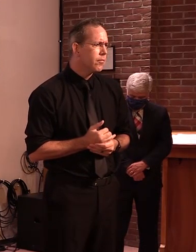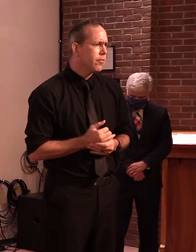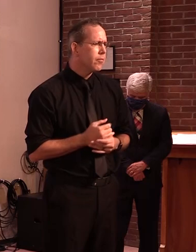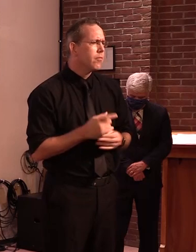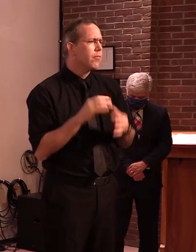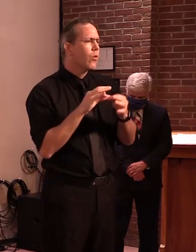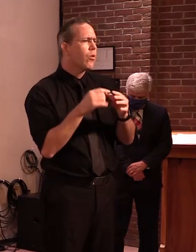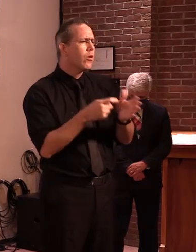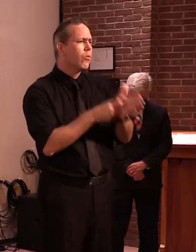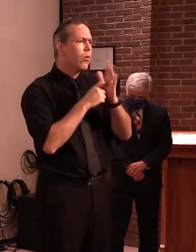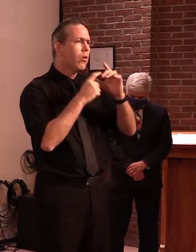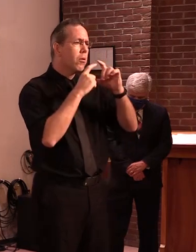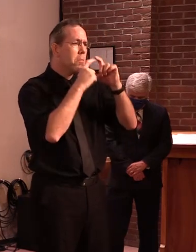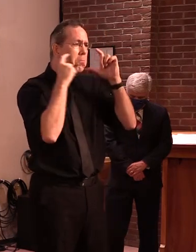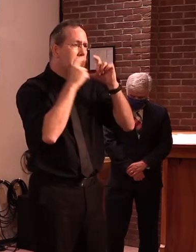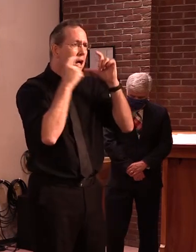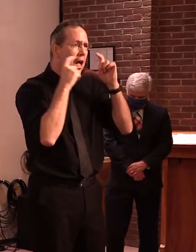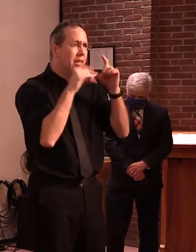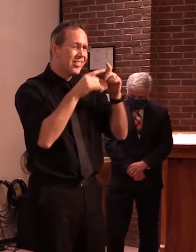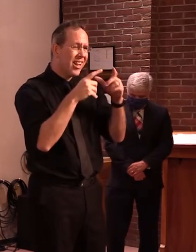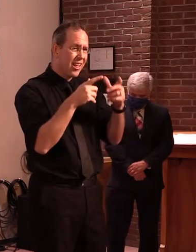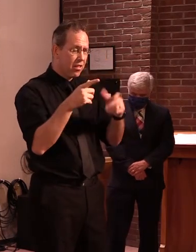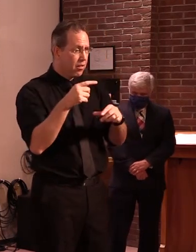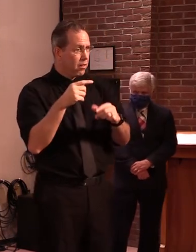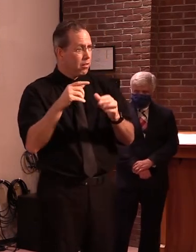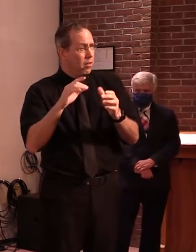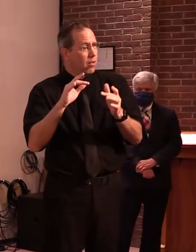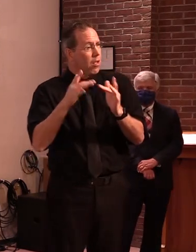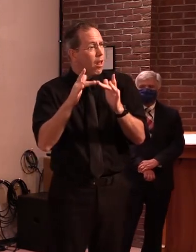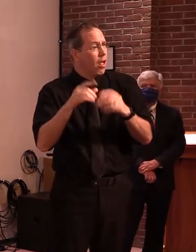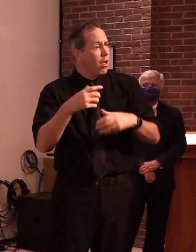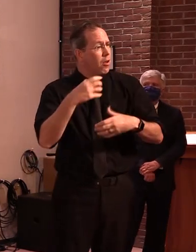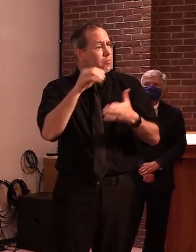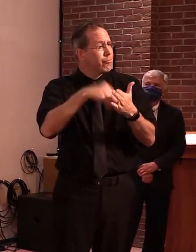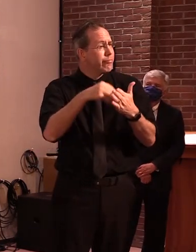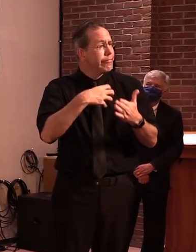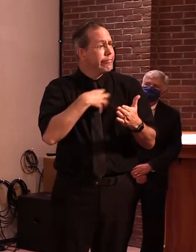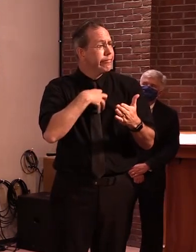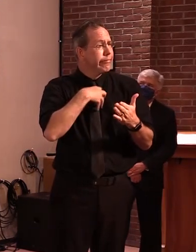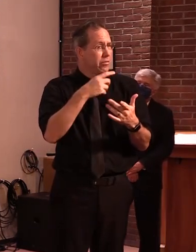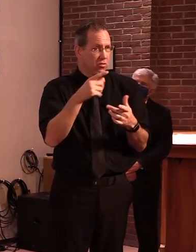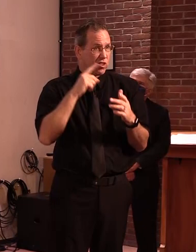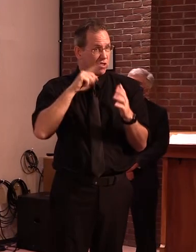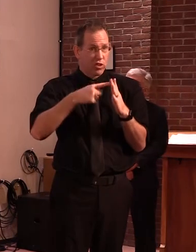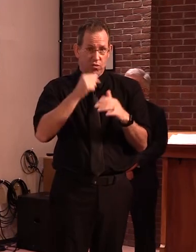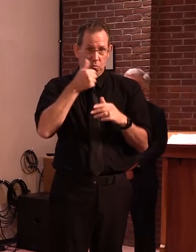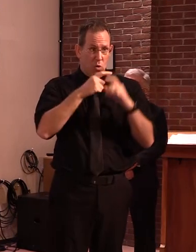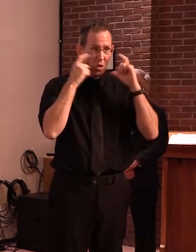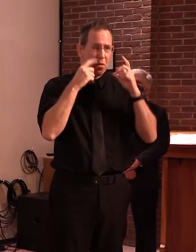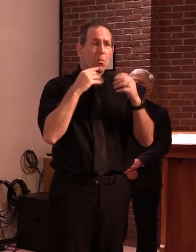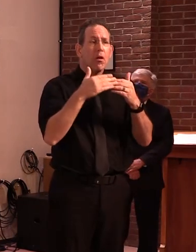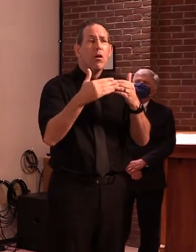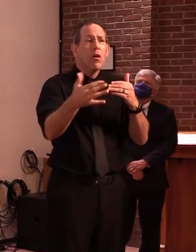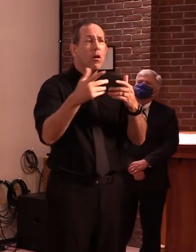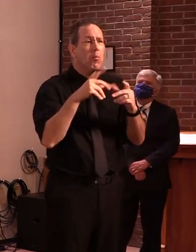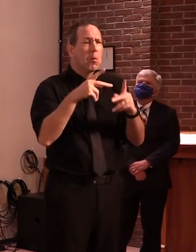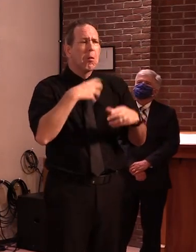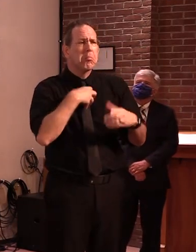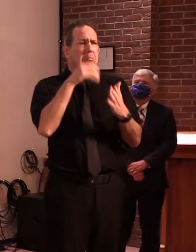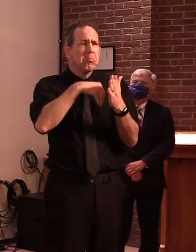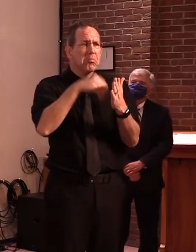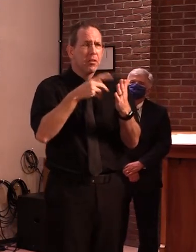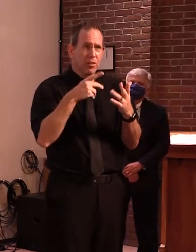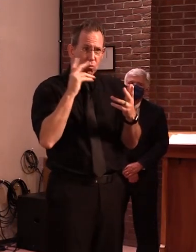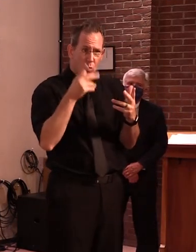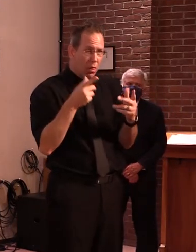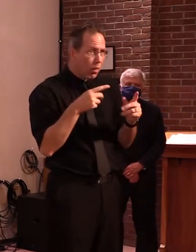mandate? They certainly can use the tool because mask compliance will be something that really is a point in